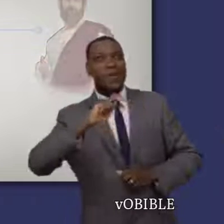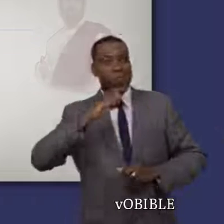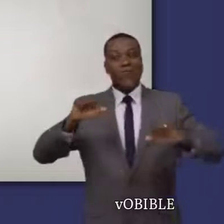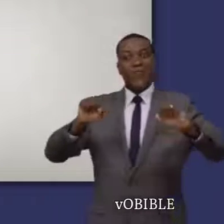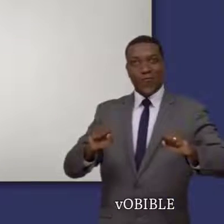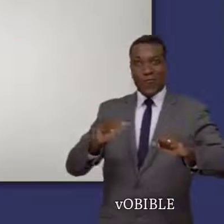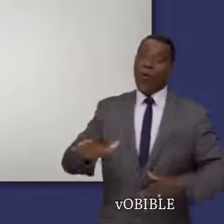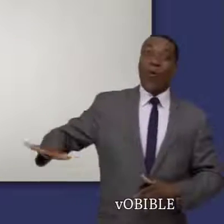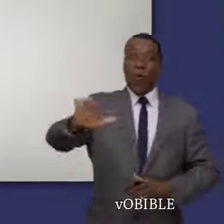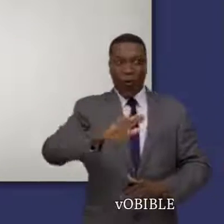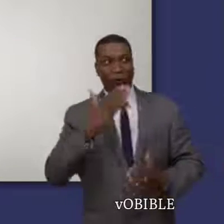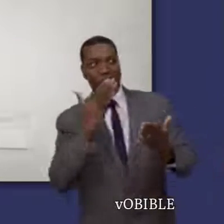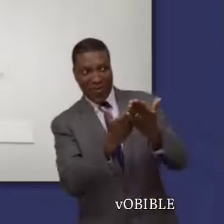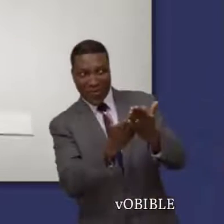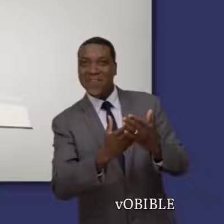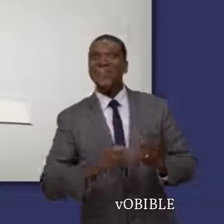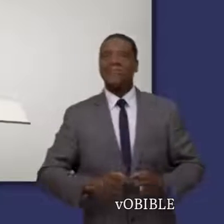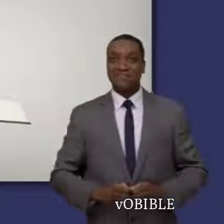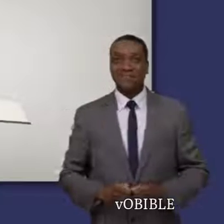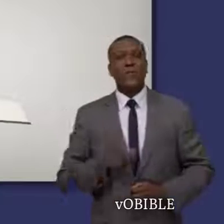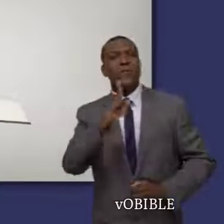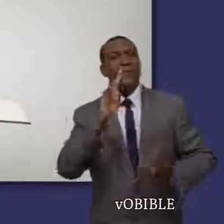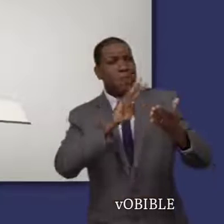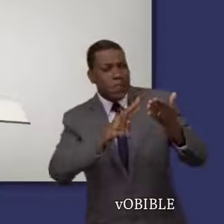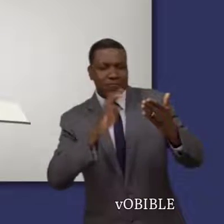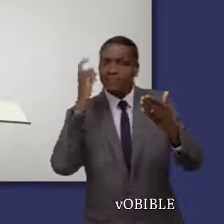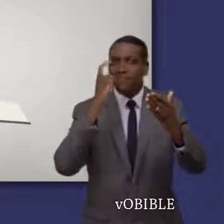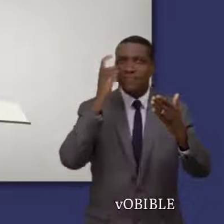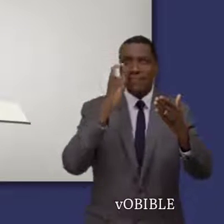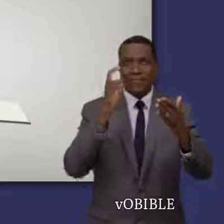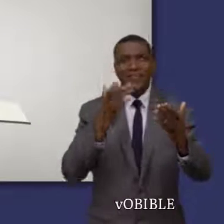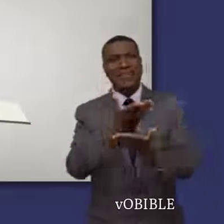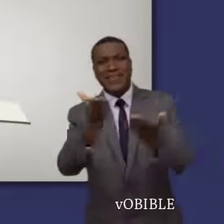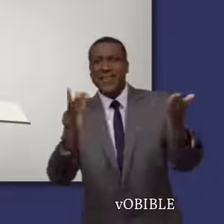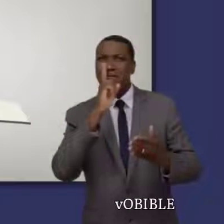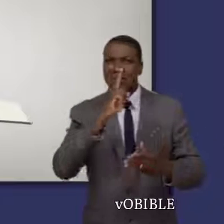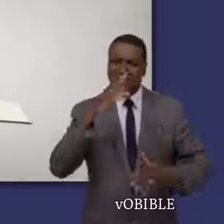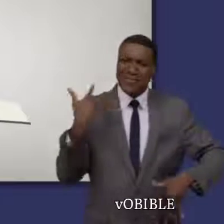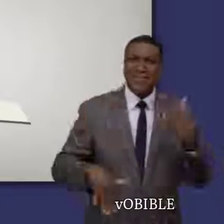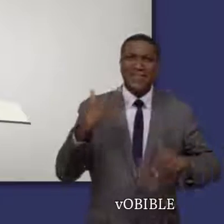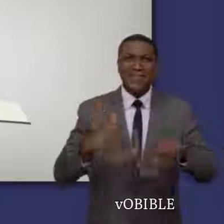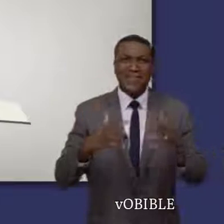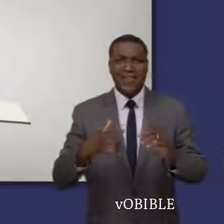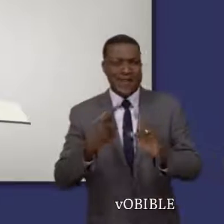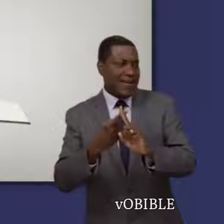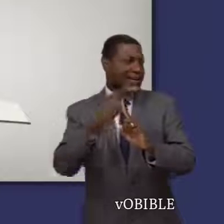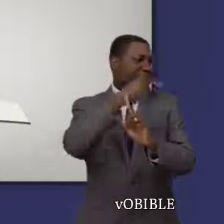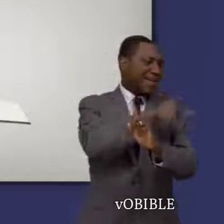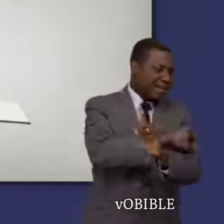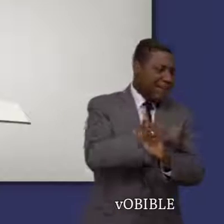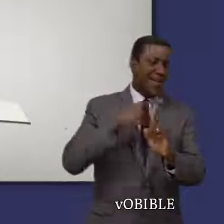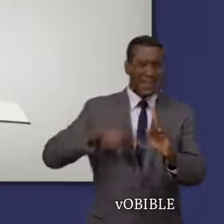belong. As you read the book of Genesis, note how it explains the root cause of